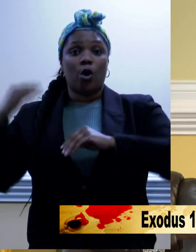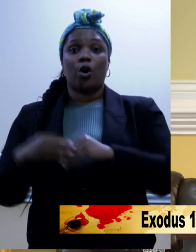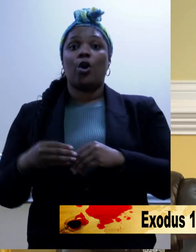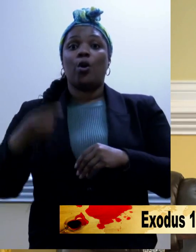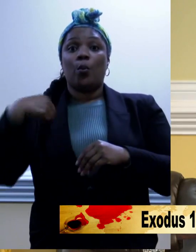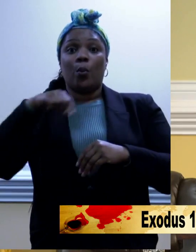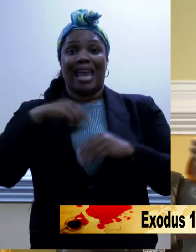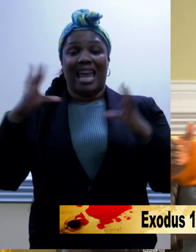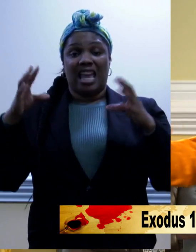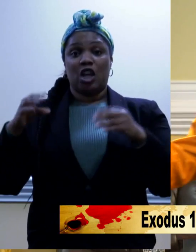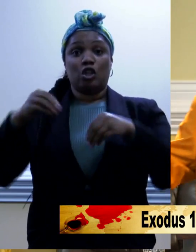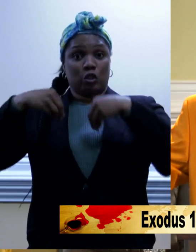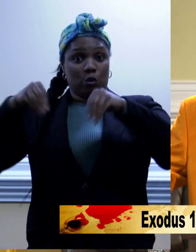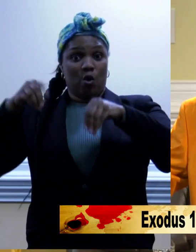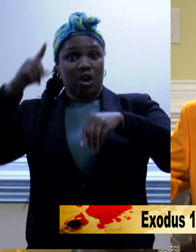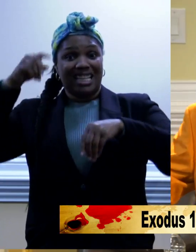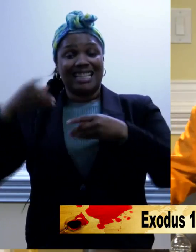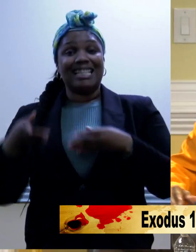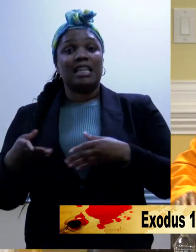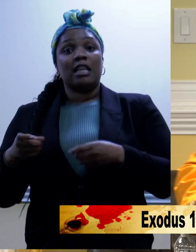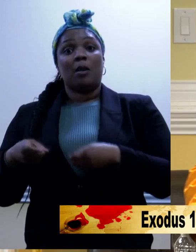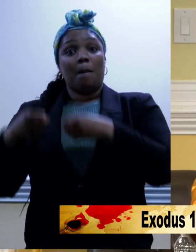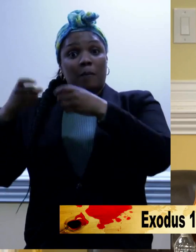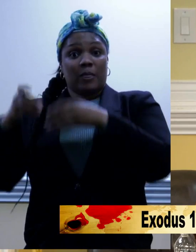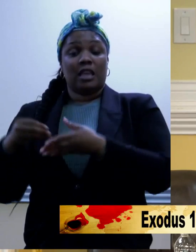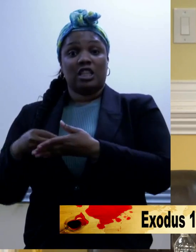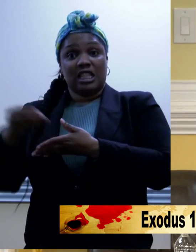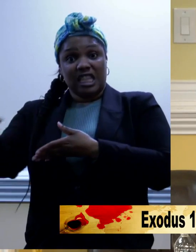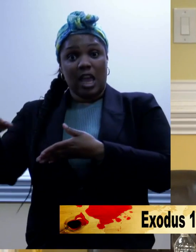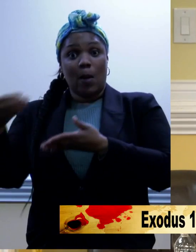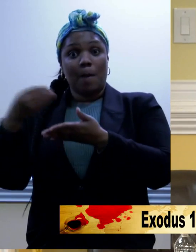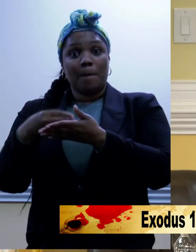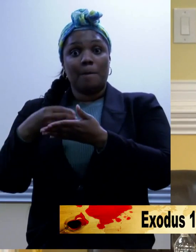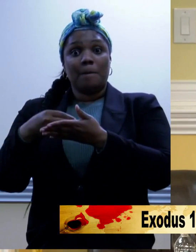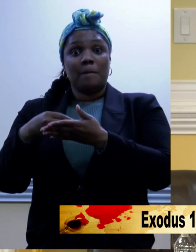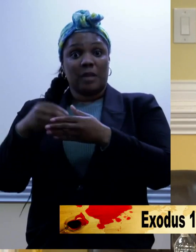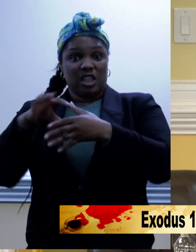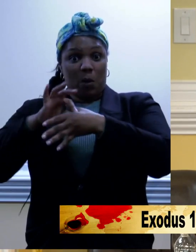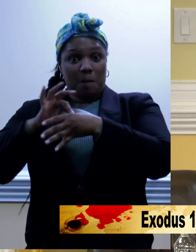up. We used to sell, and they come to us, do you have lamb?